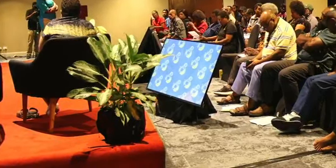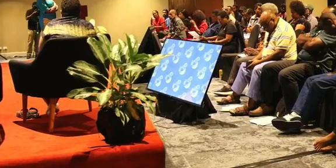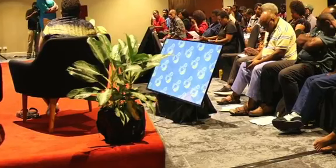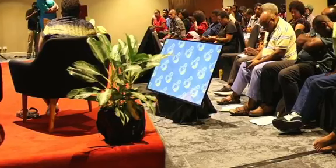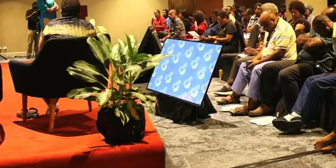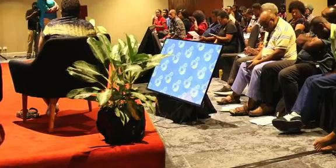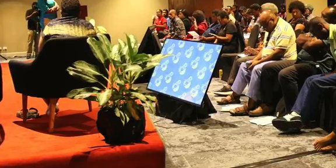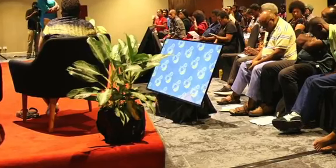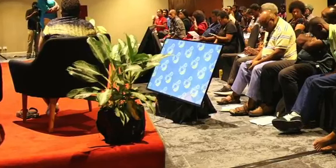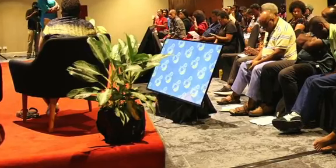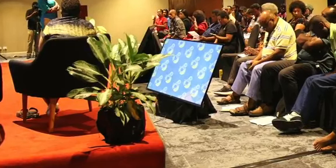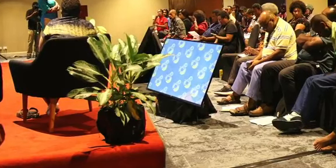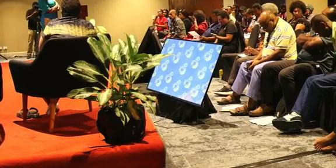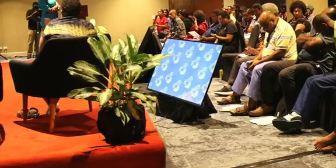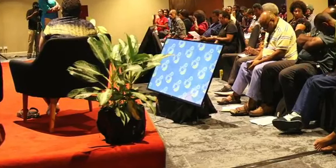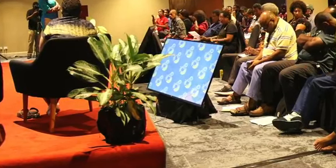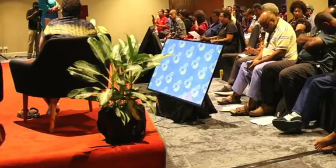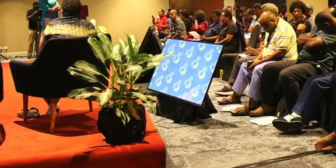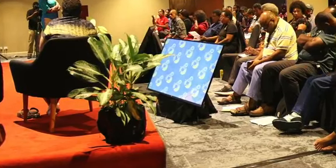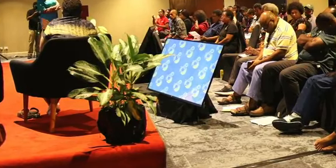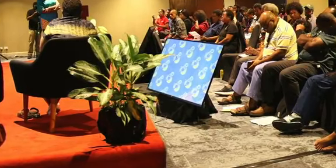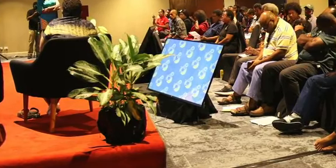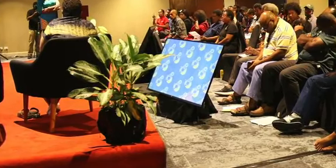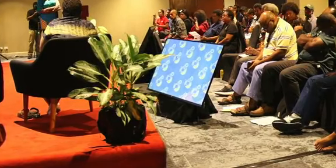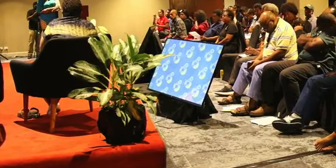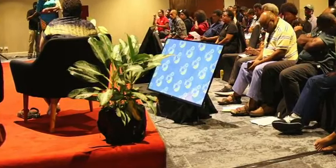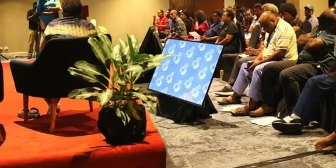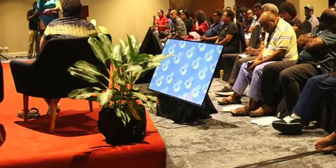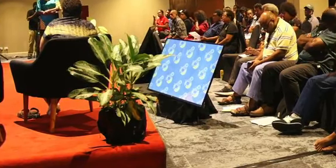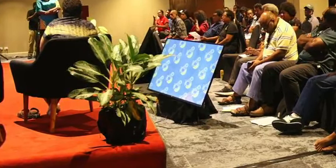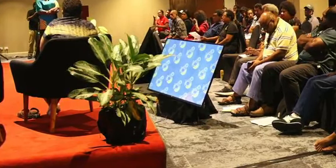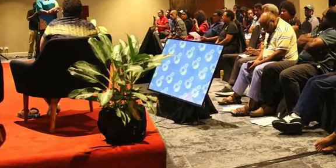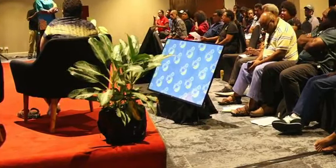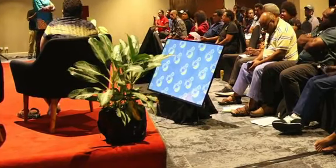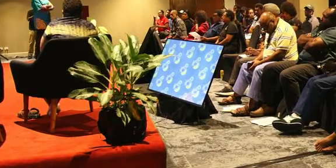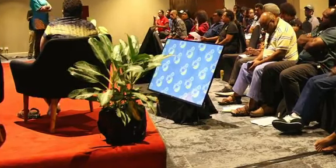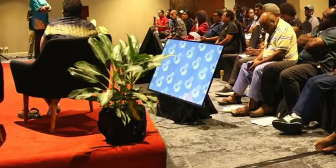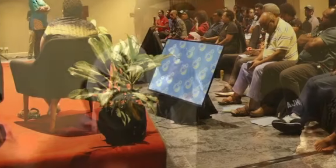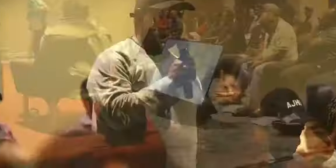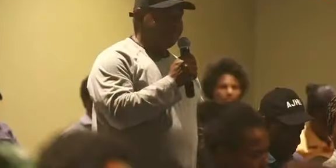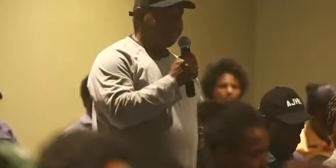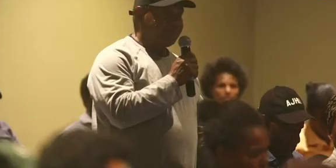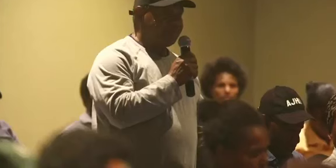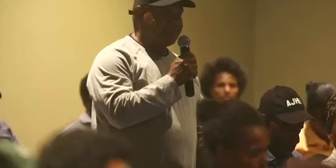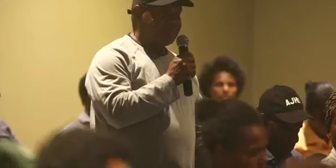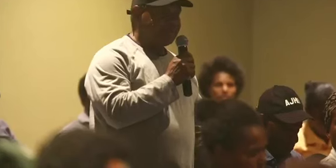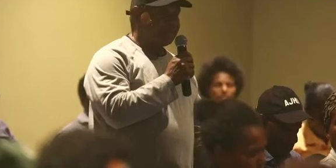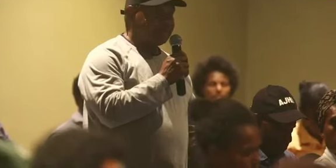I will refer my question to the first one because when the first